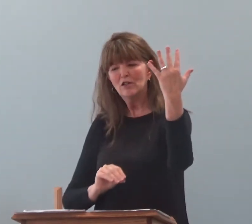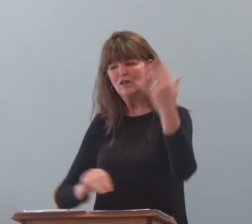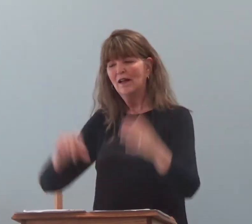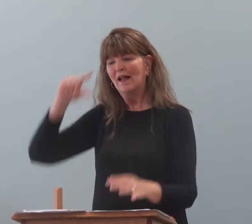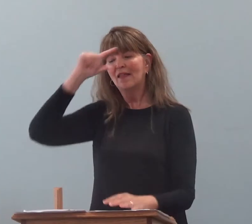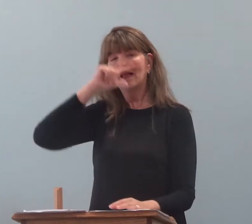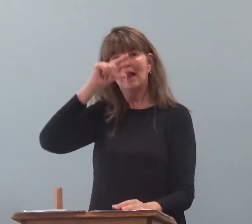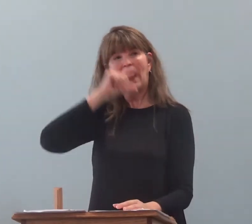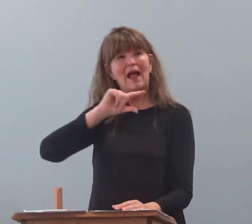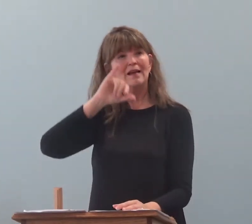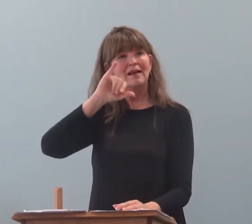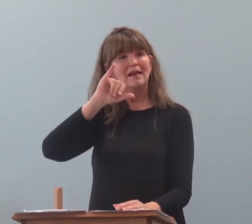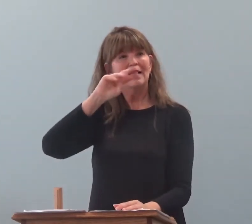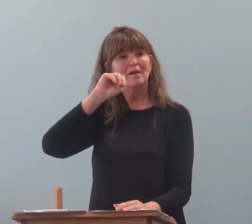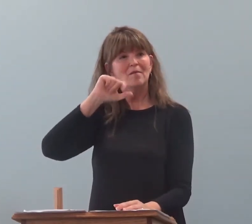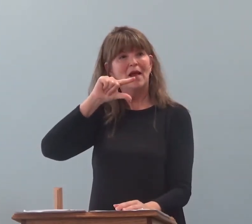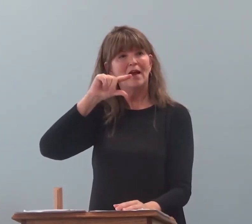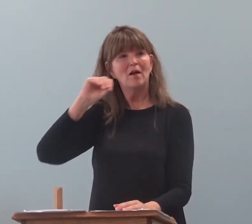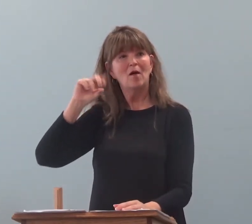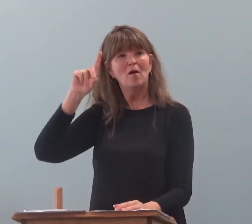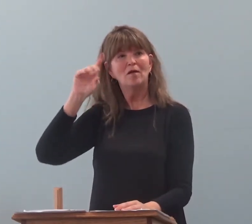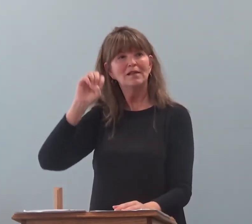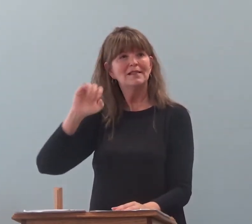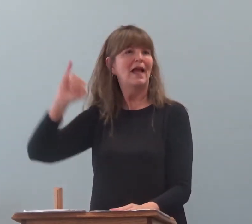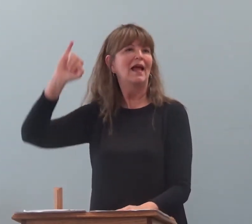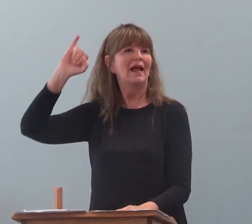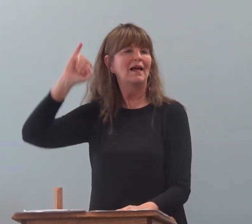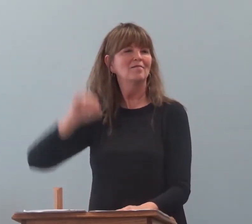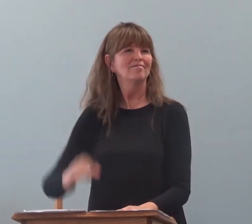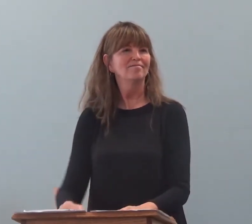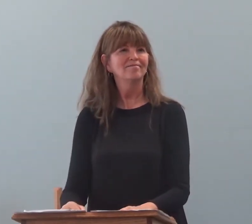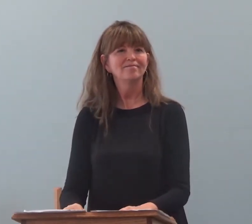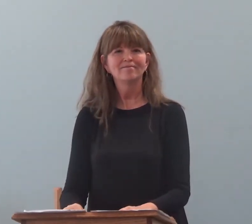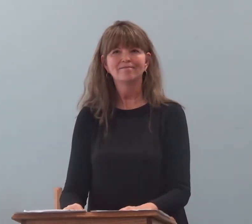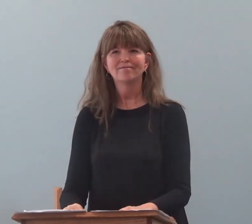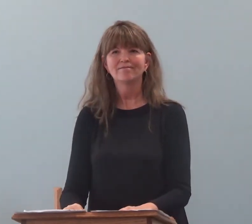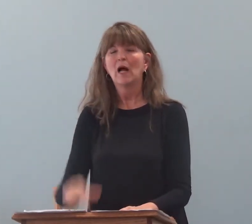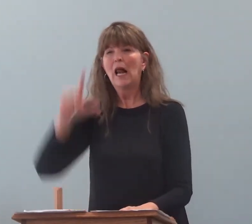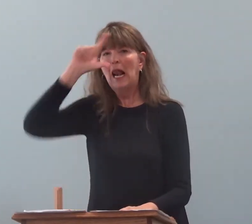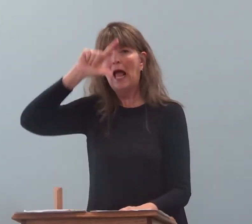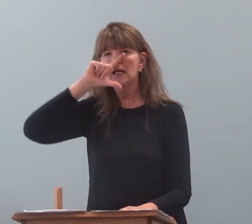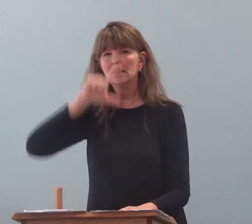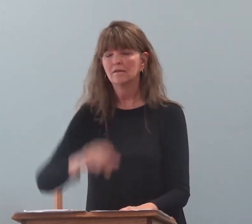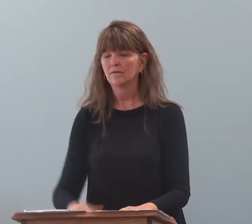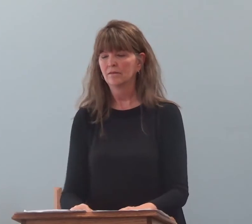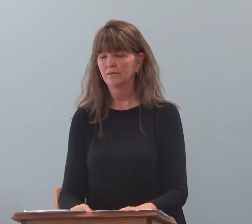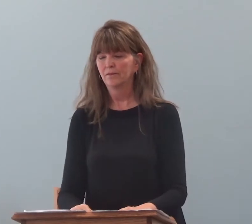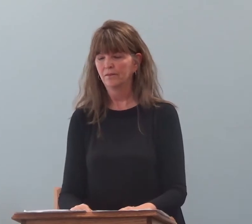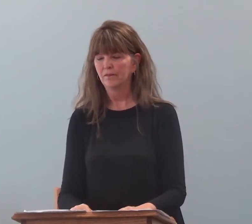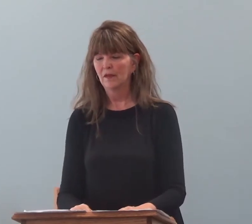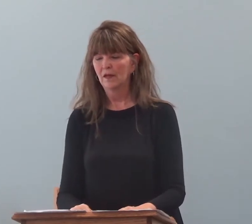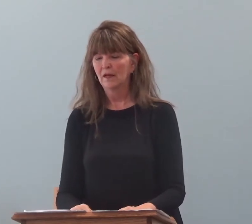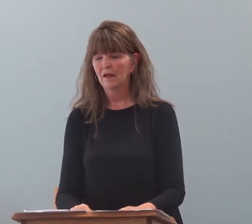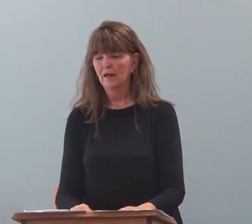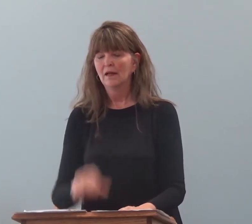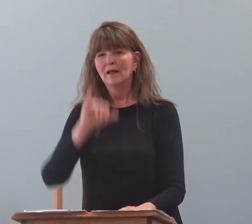the image of God. And in the Greek, In Latin, we are made in